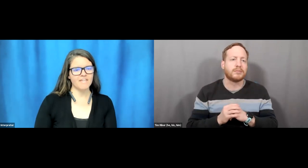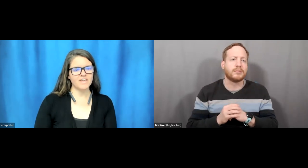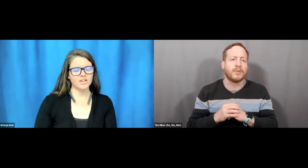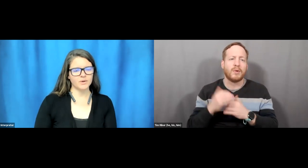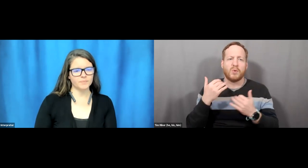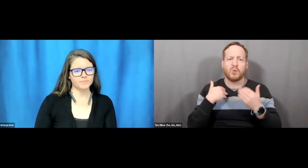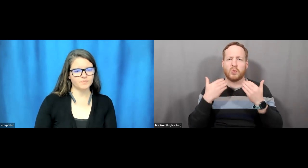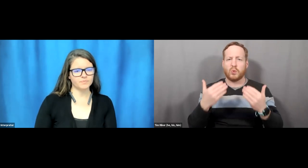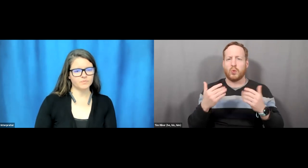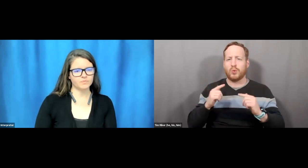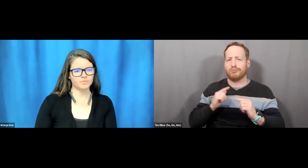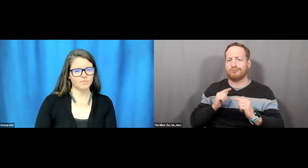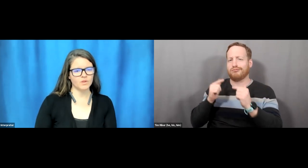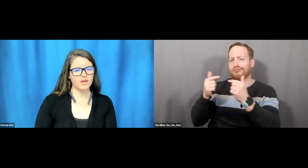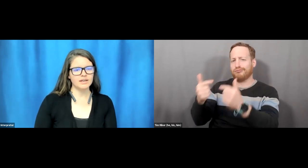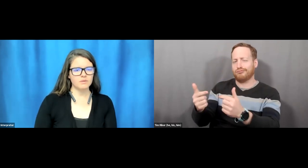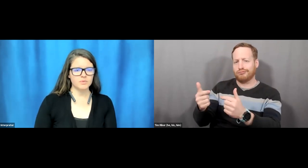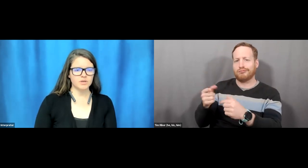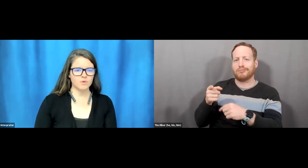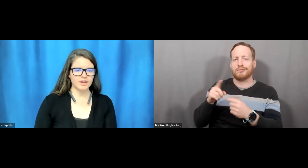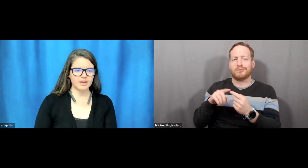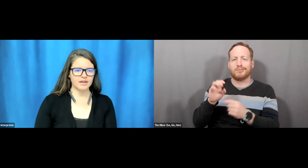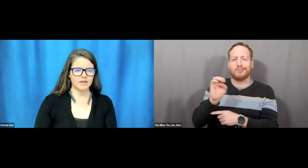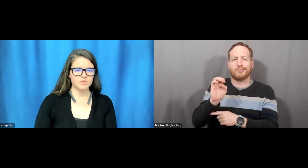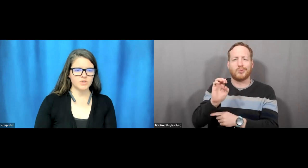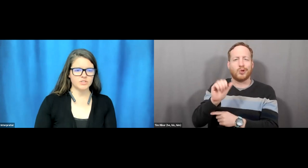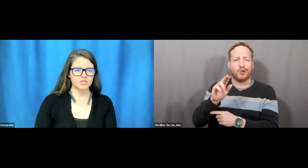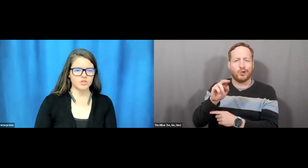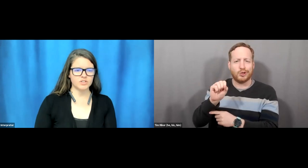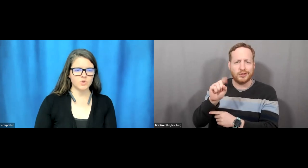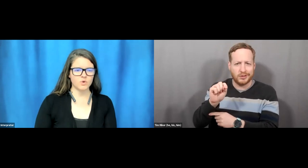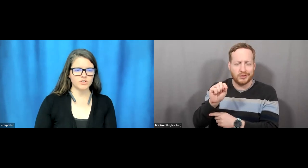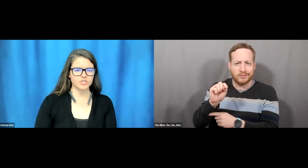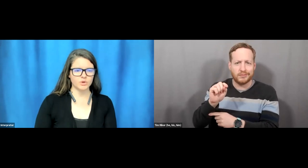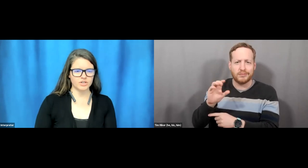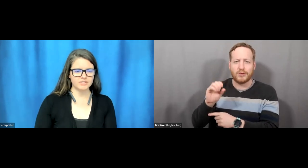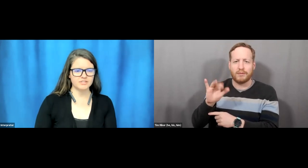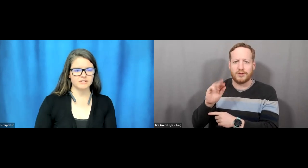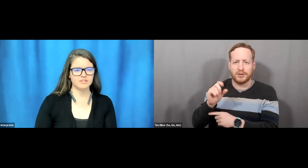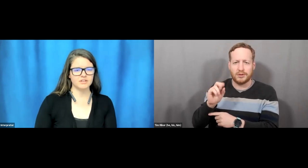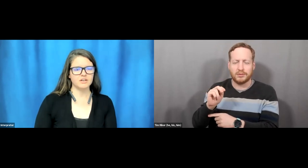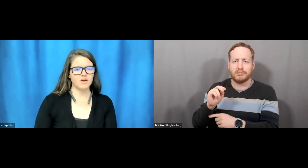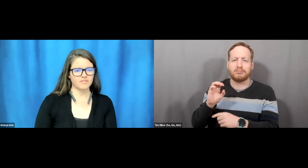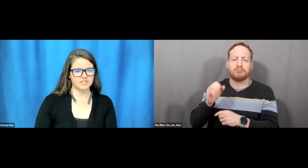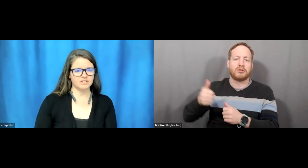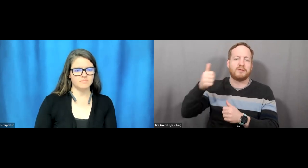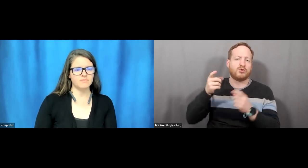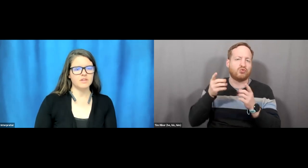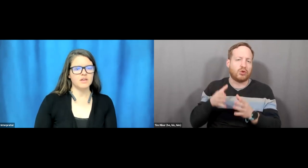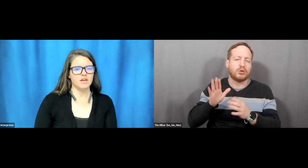Thank you. Now we want to go ahead, and I'm going to turn this over to Ernest Covington,